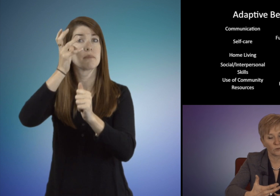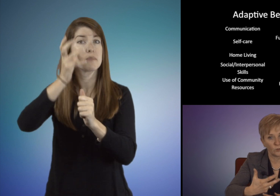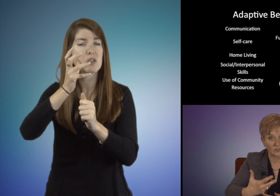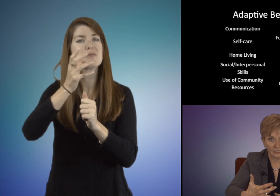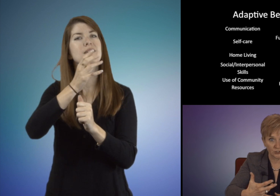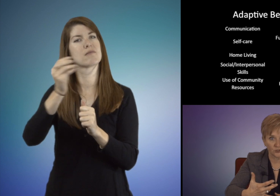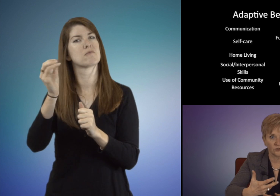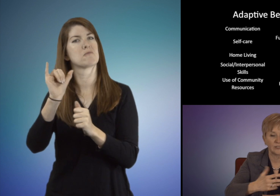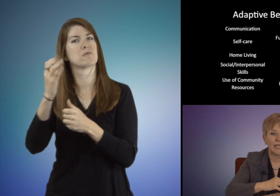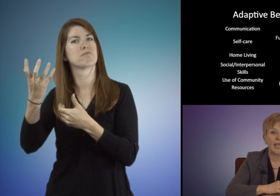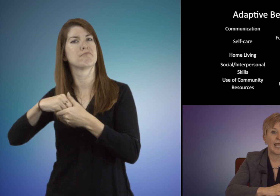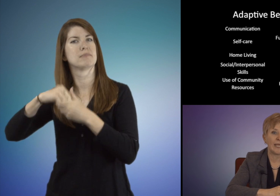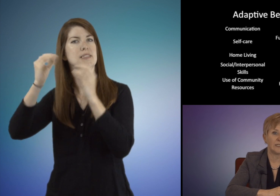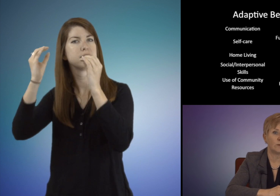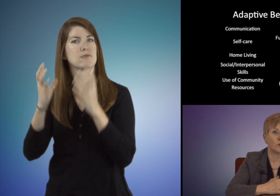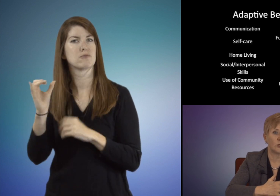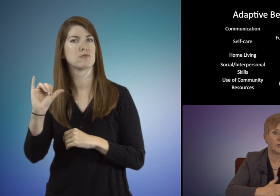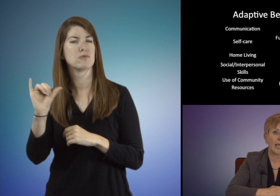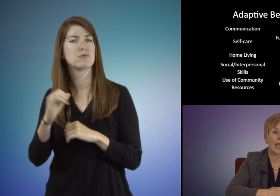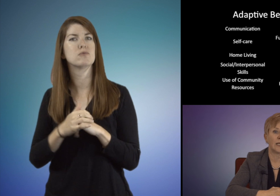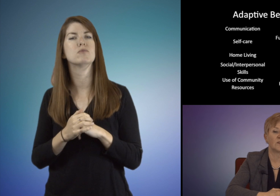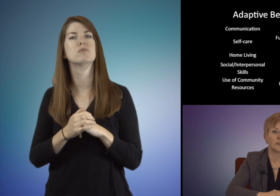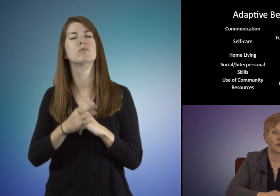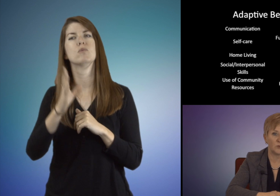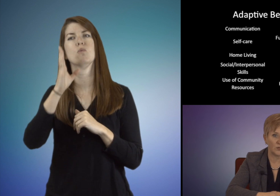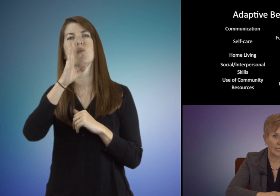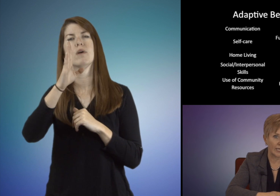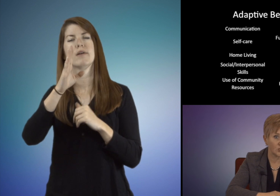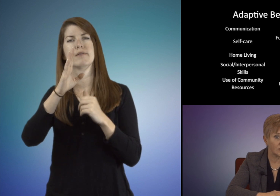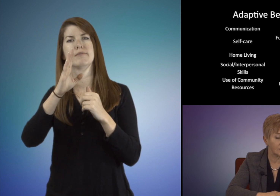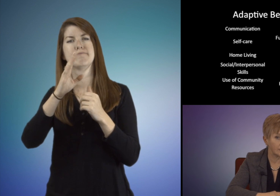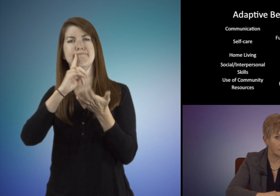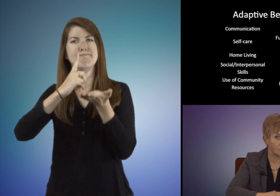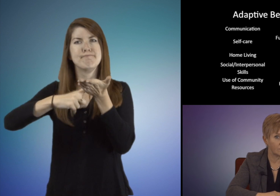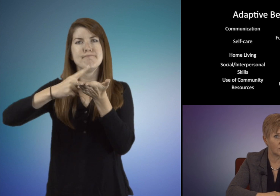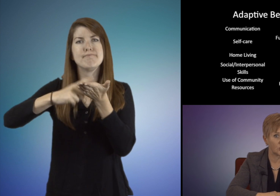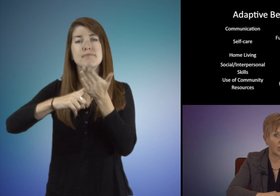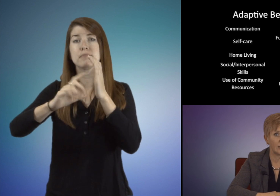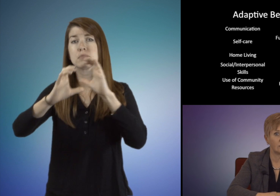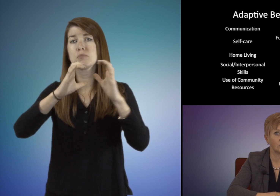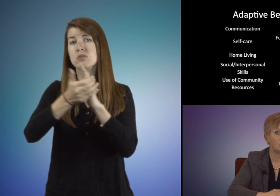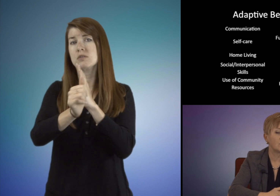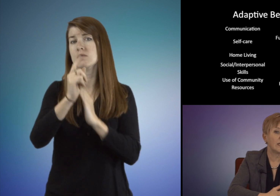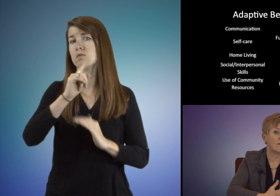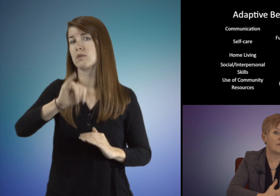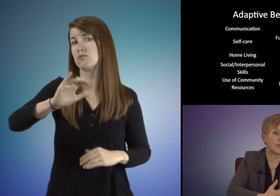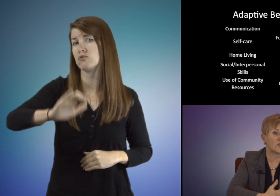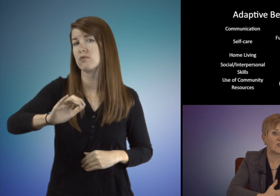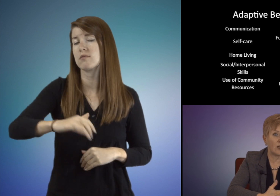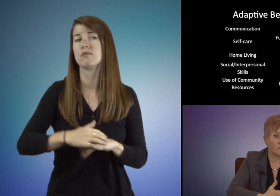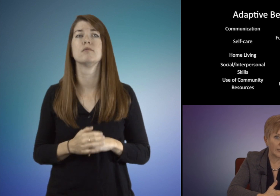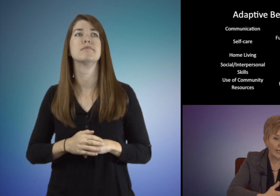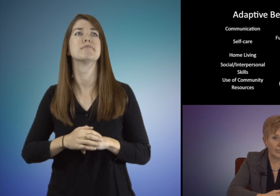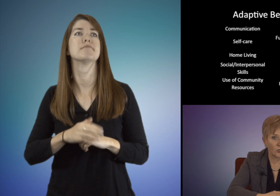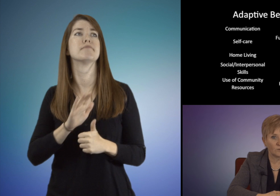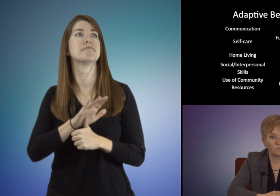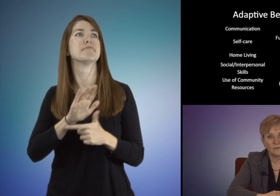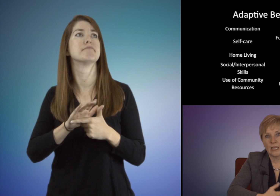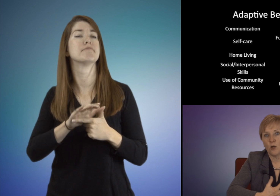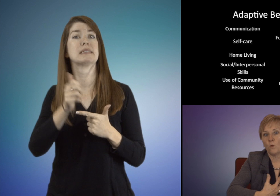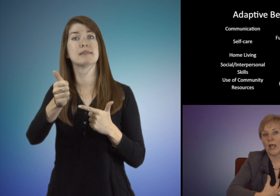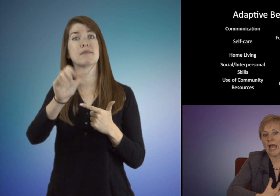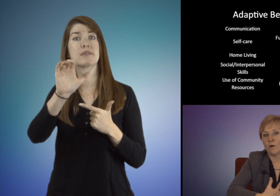and or with teachers, and it will look at the communication skills of the child, their